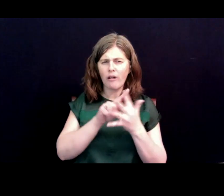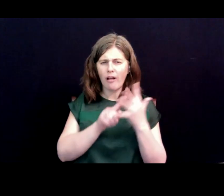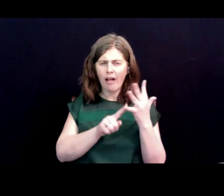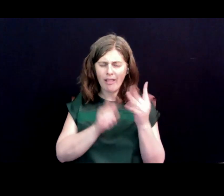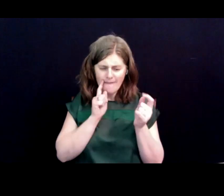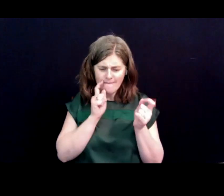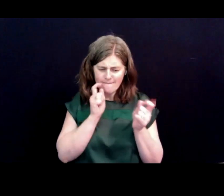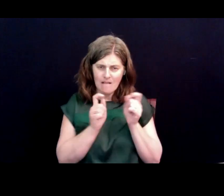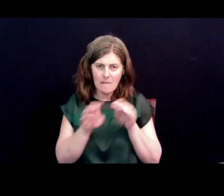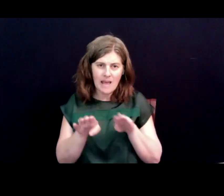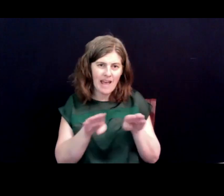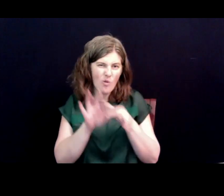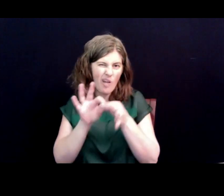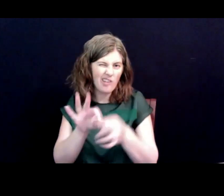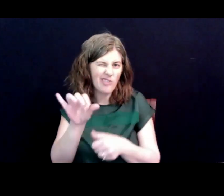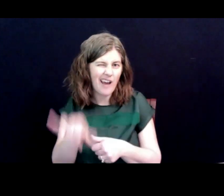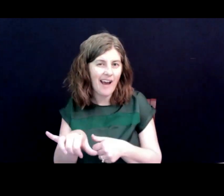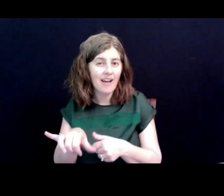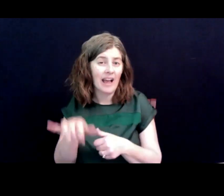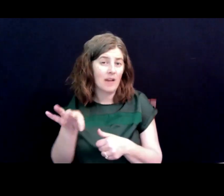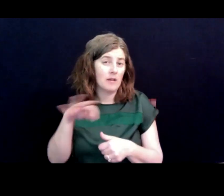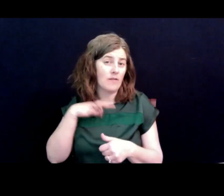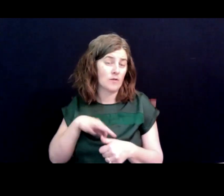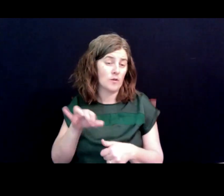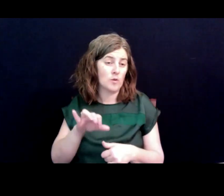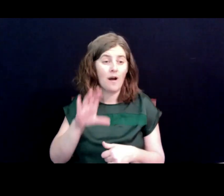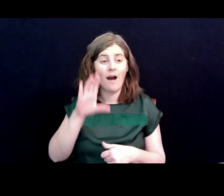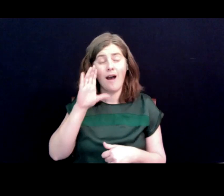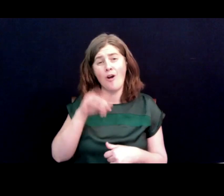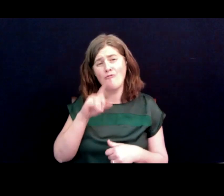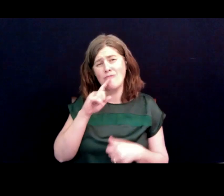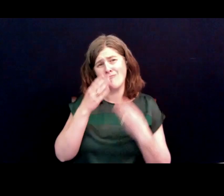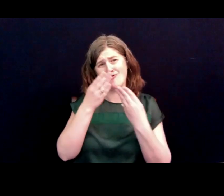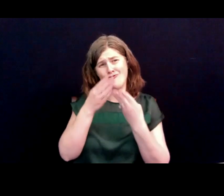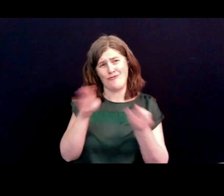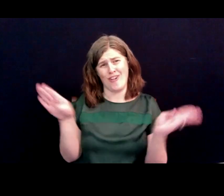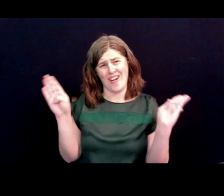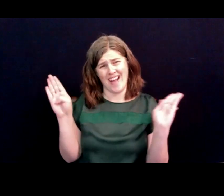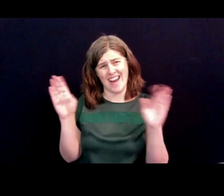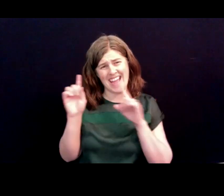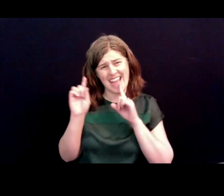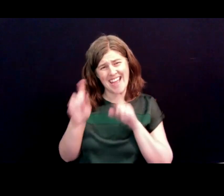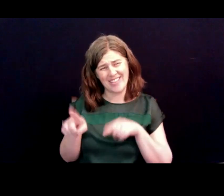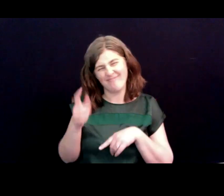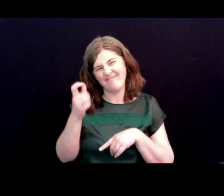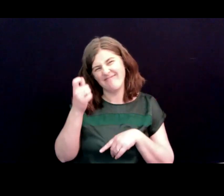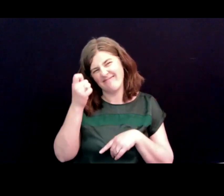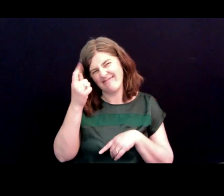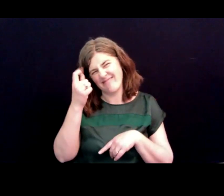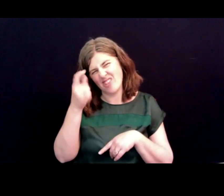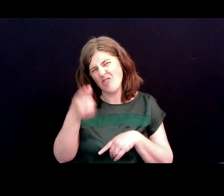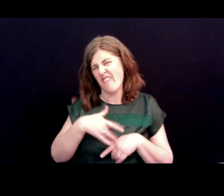the behavior around it can be really useful. So I know that's a really broad answer. And I understand that may leave you feeling